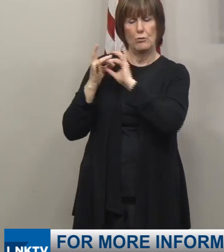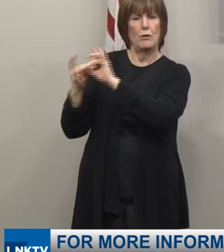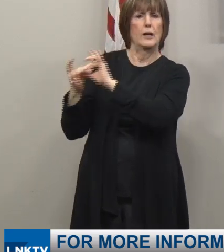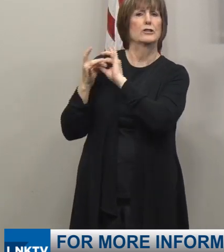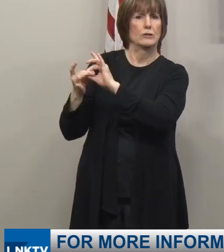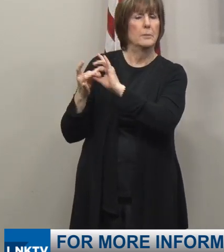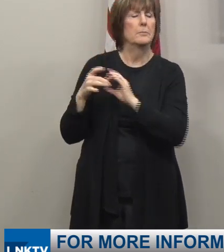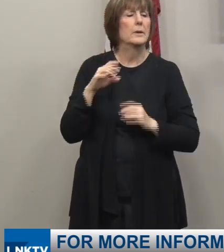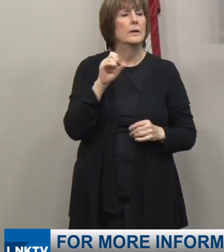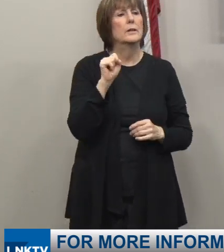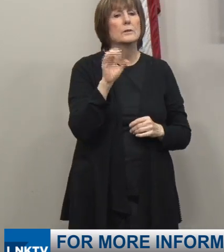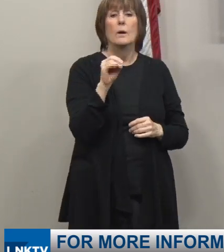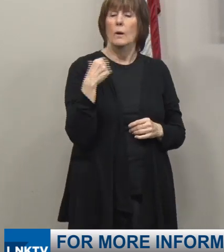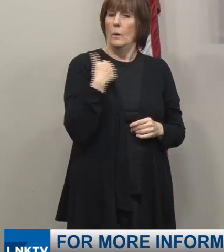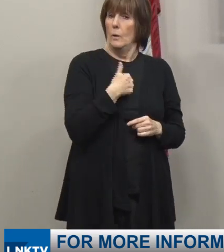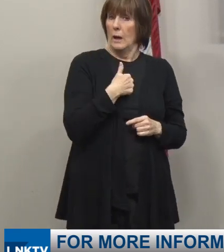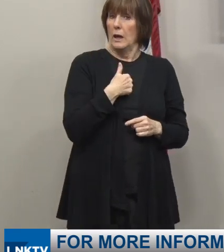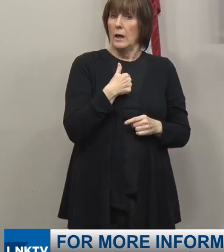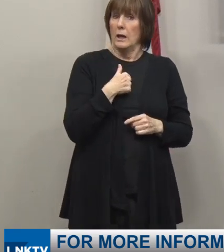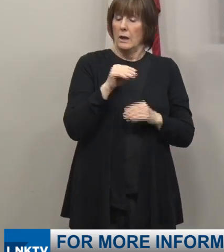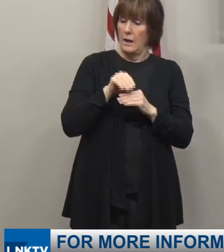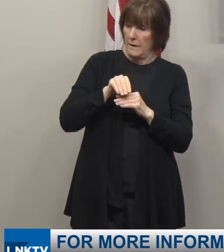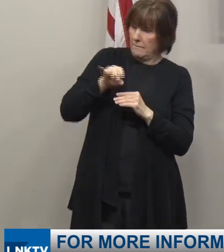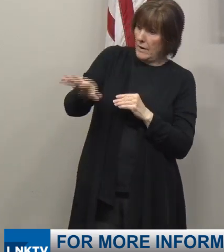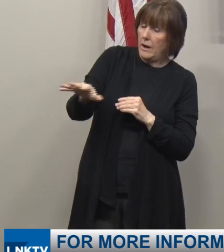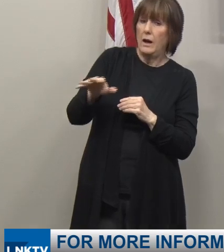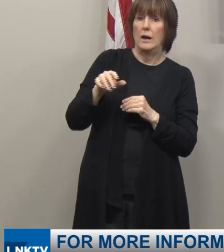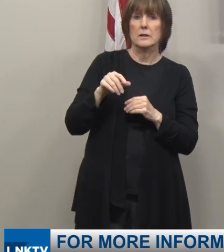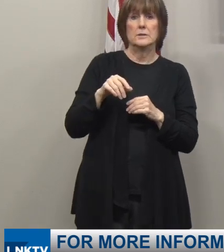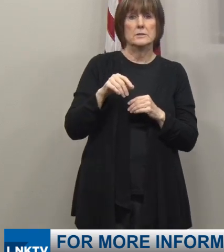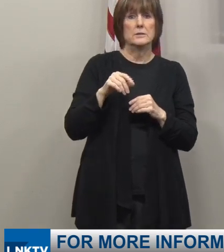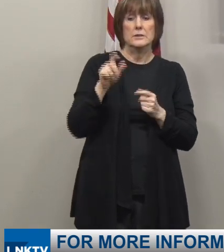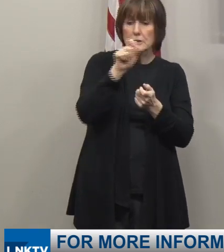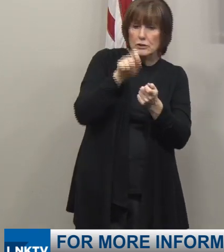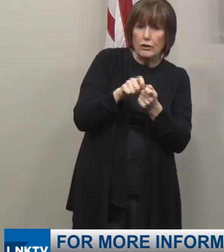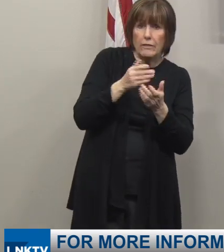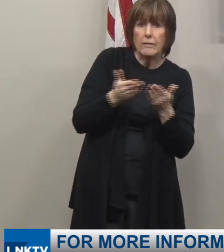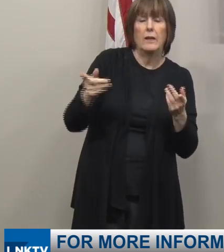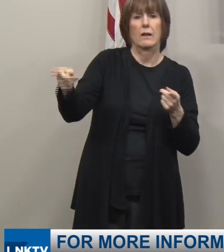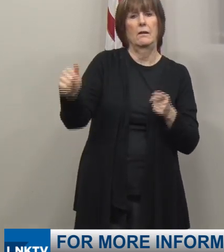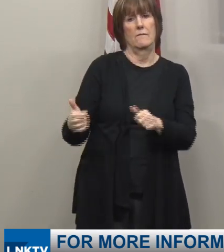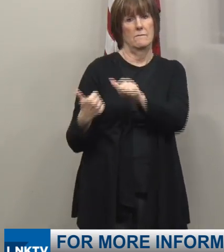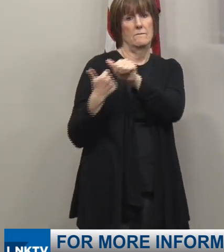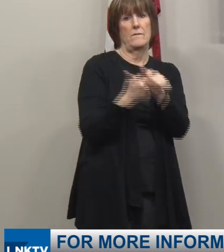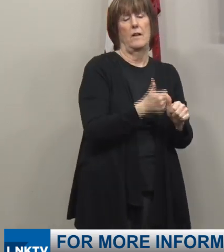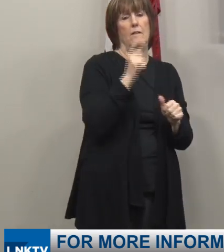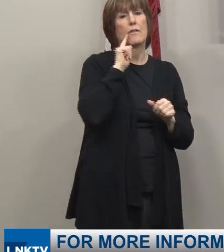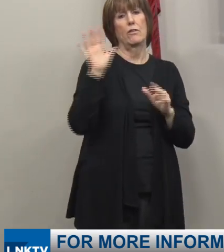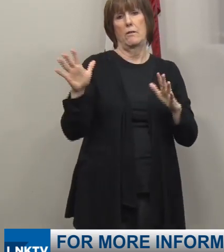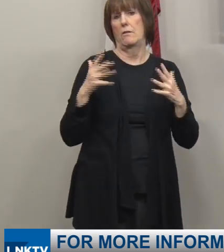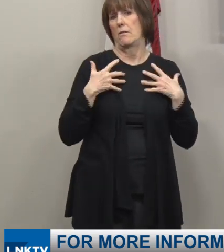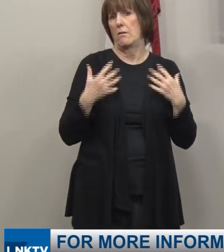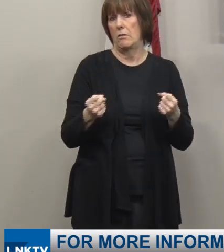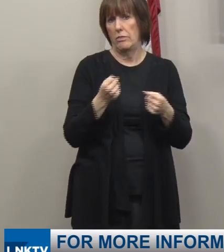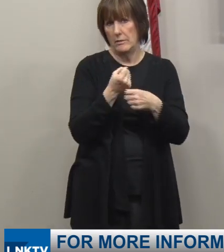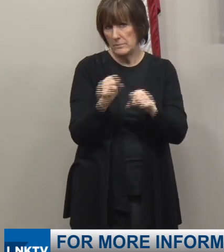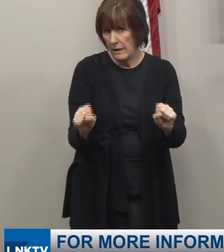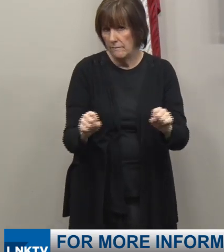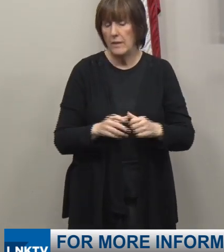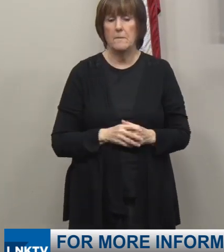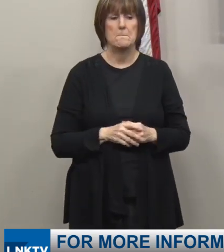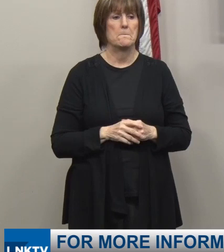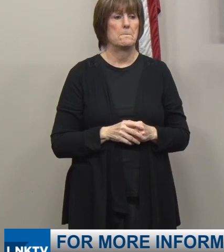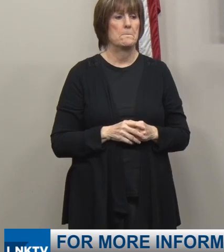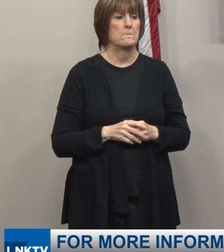and so we've been able to advise them of certain things that they can follow for their health and safety.